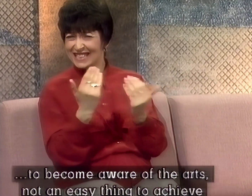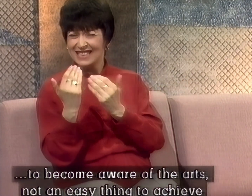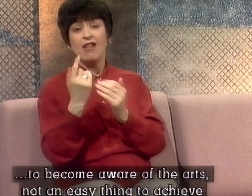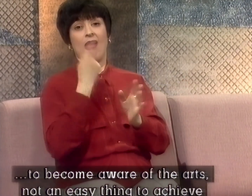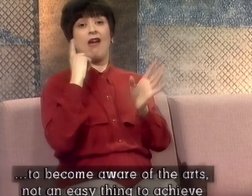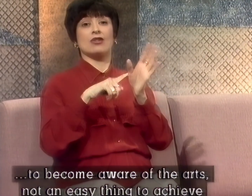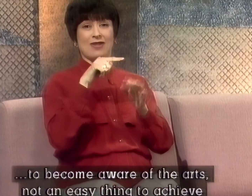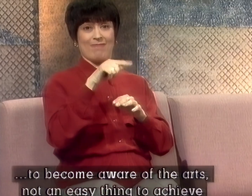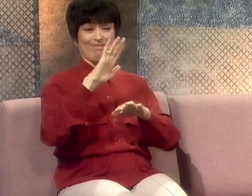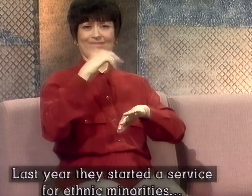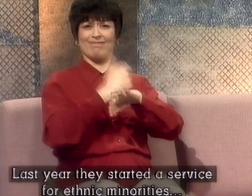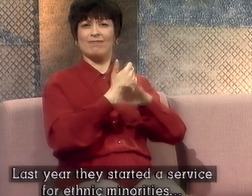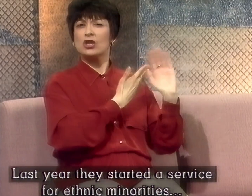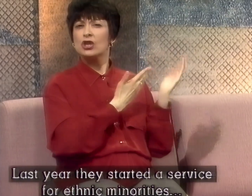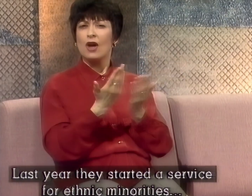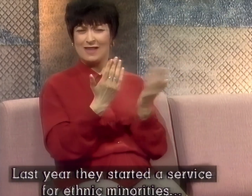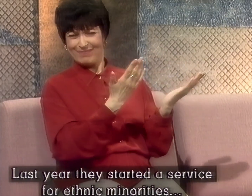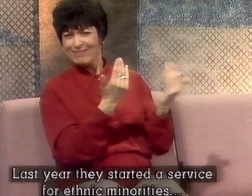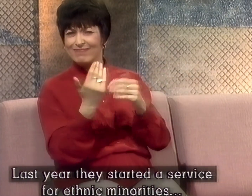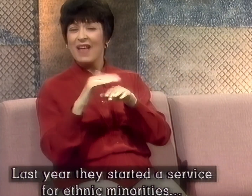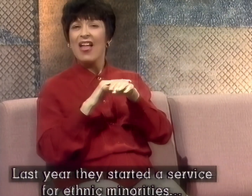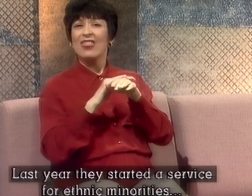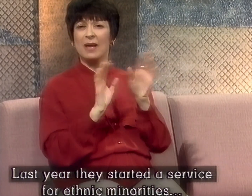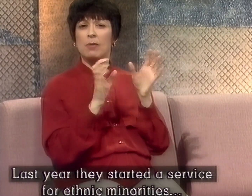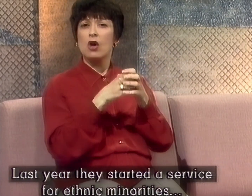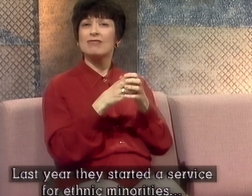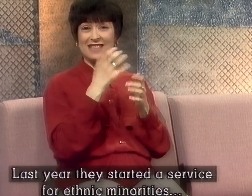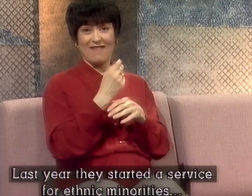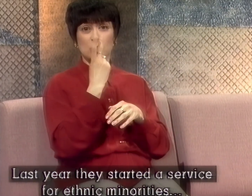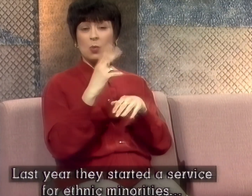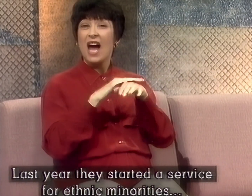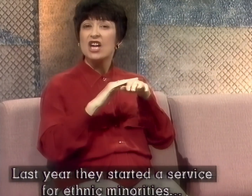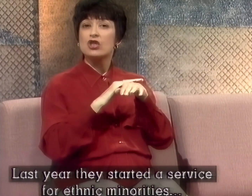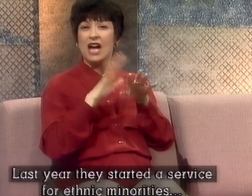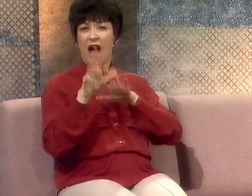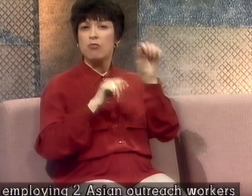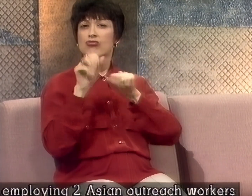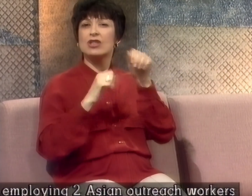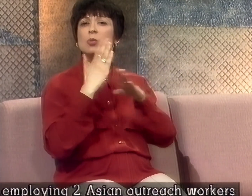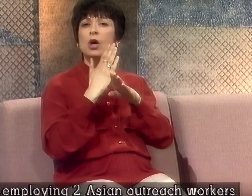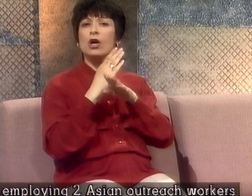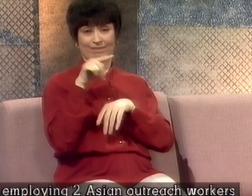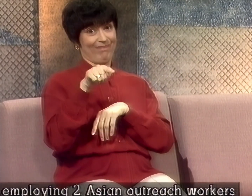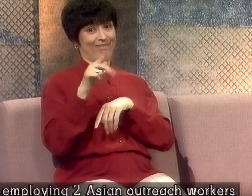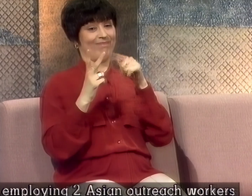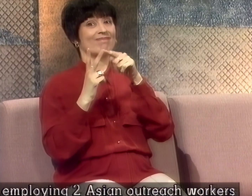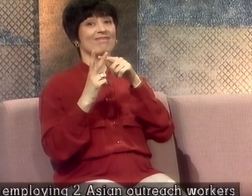achieve. Last year, they started a service to attract ethnic minorities, employing 2 Asian outreach